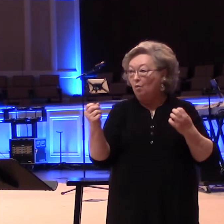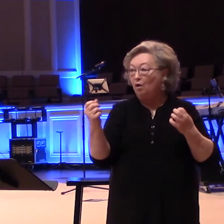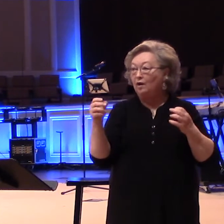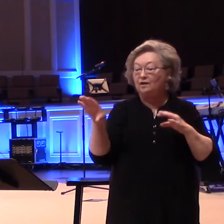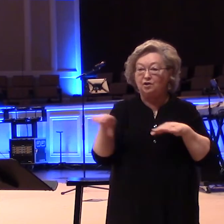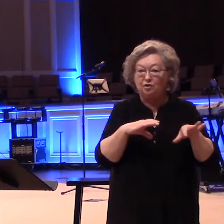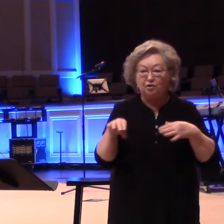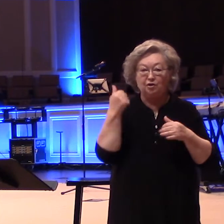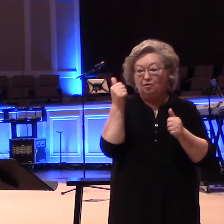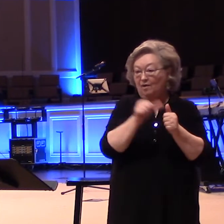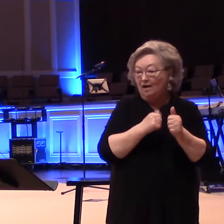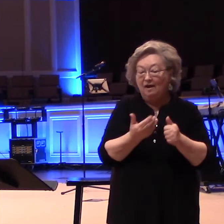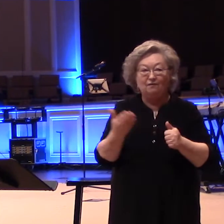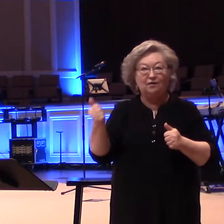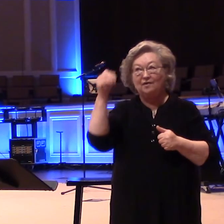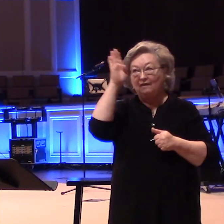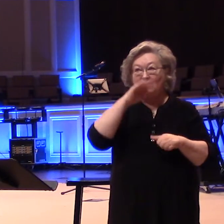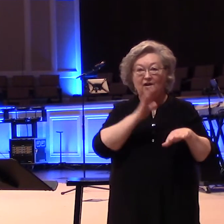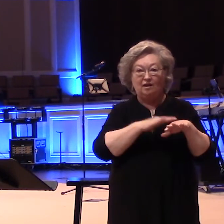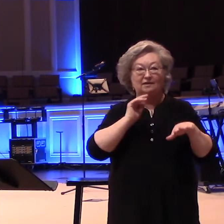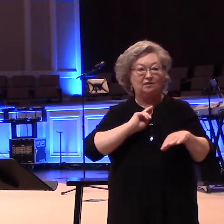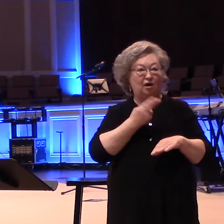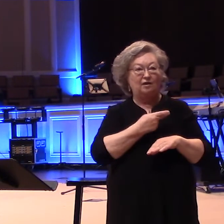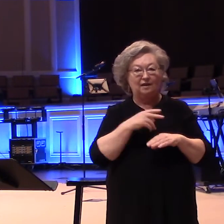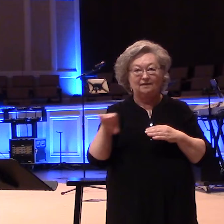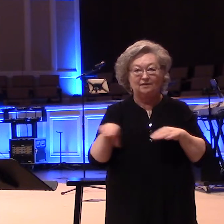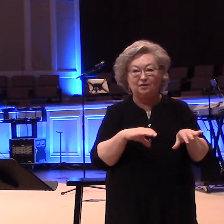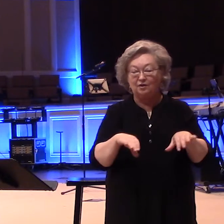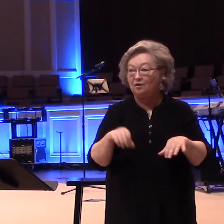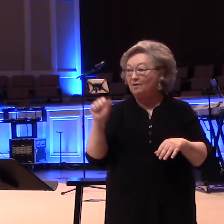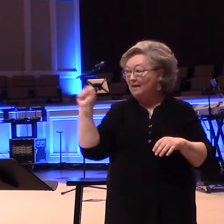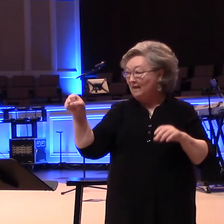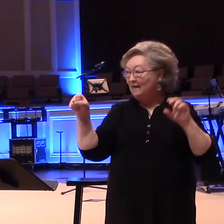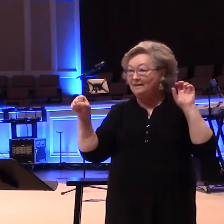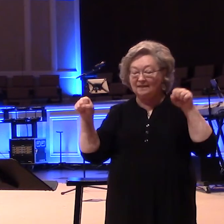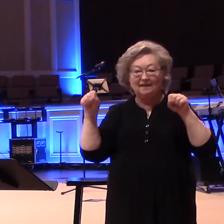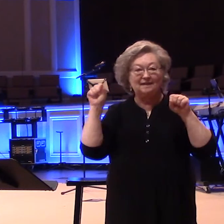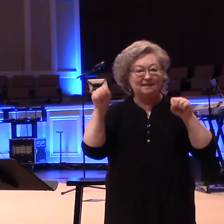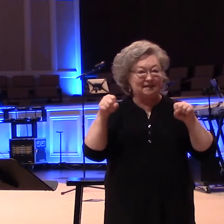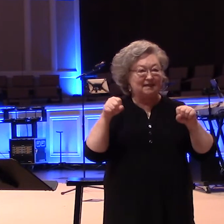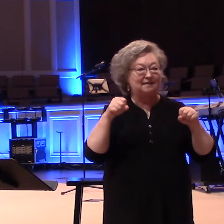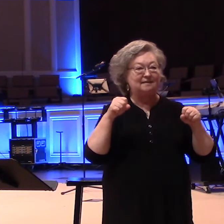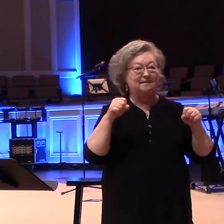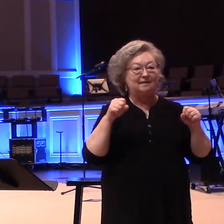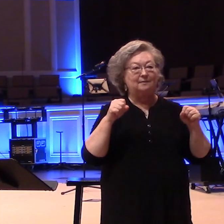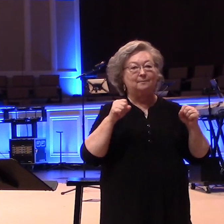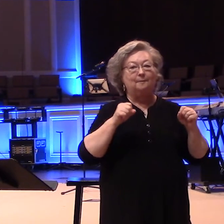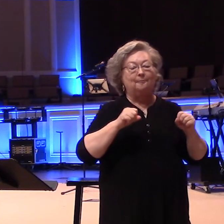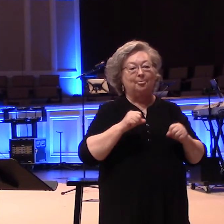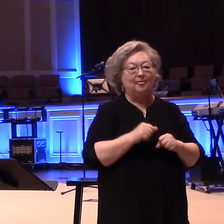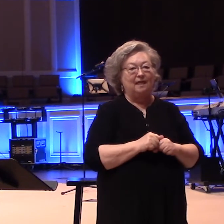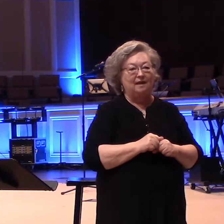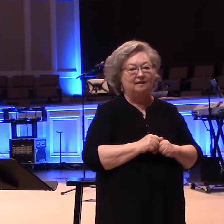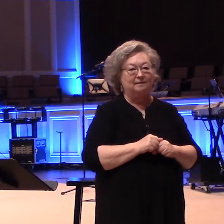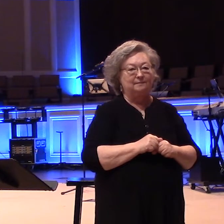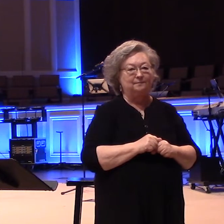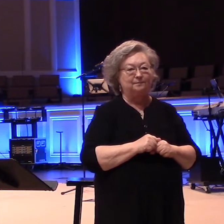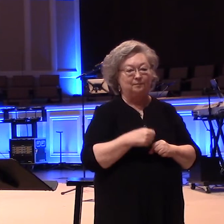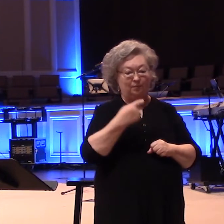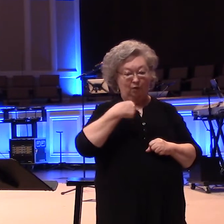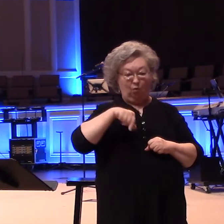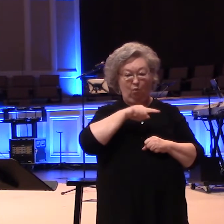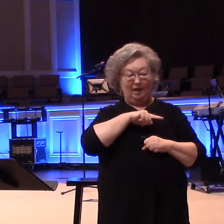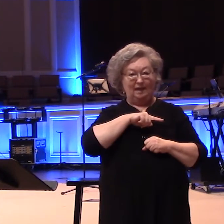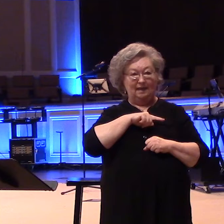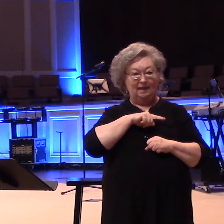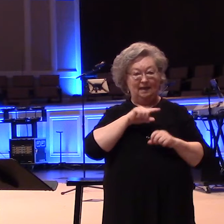God calls us to do? Yes. Yes, amen. Not everything I want us to do, not everything Pastor Brent wants us to do, but we want to do everything that God has called us